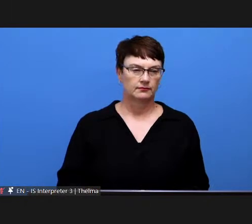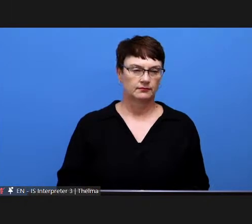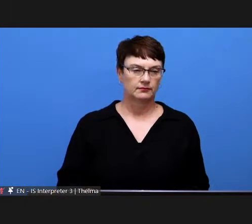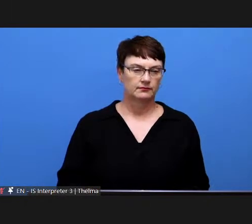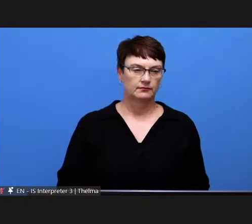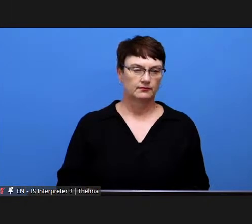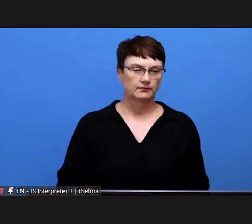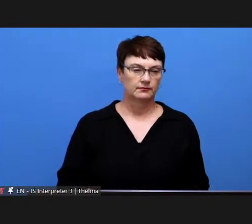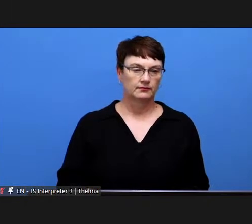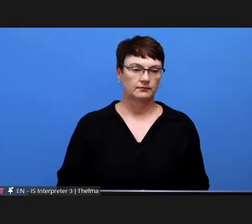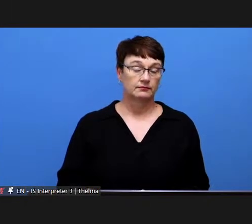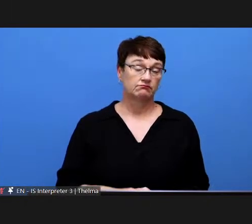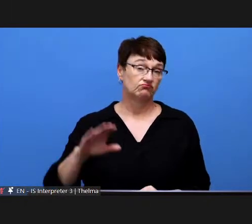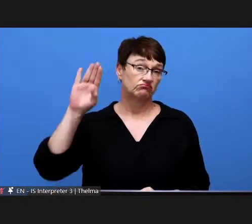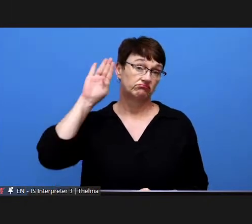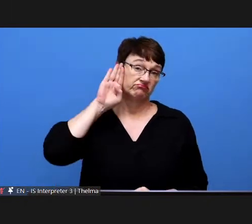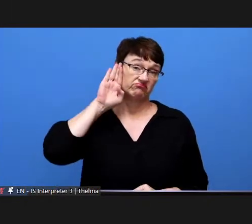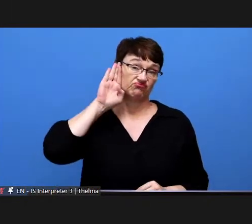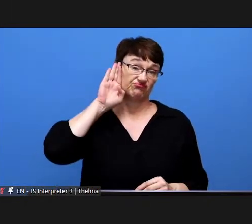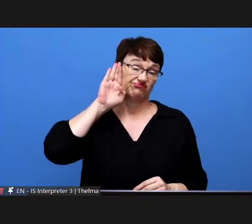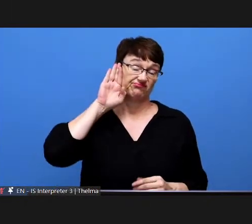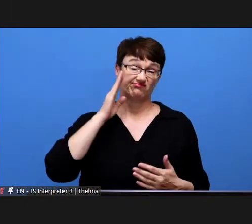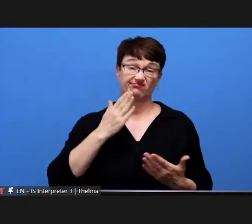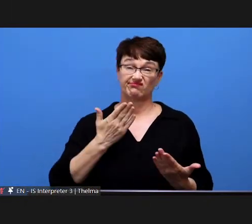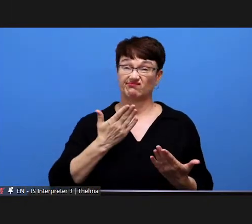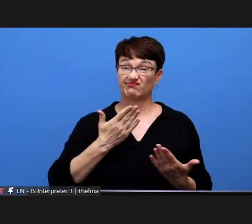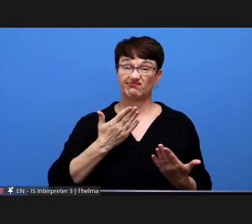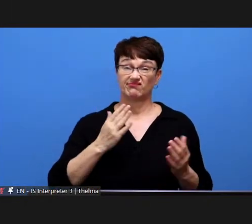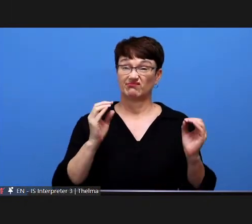We can't hear the speaker anymore, unfortunately.